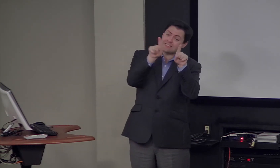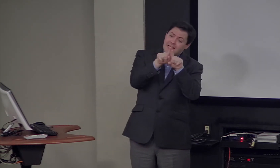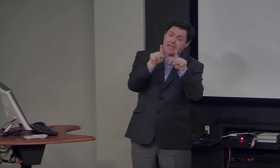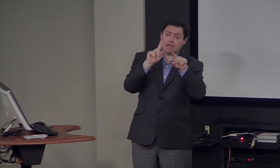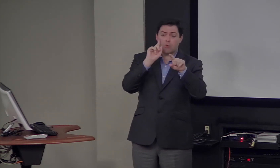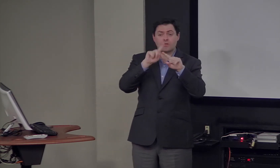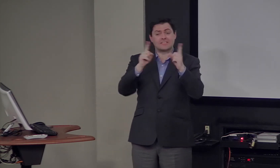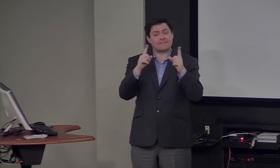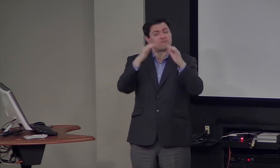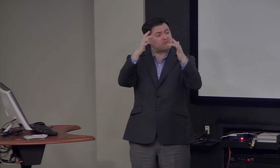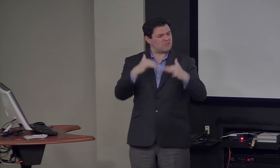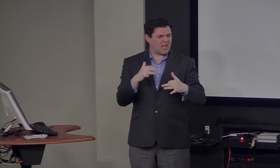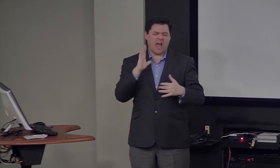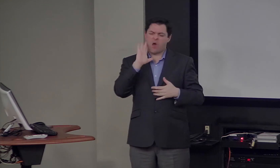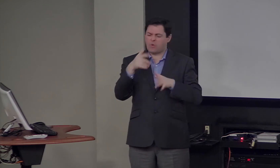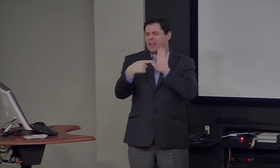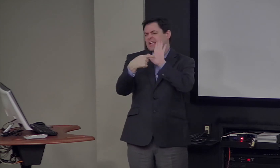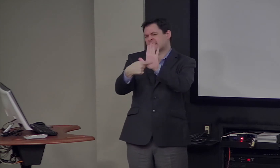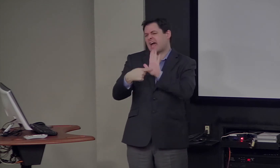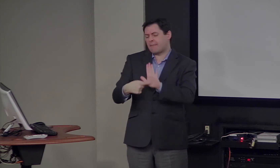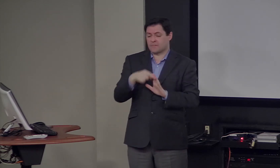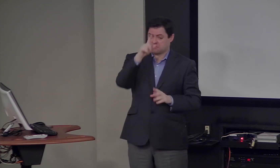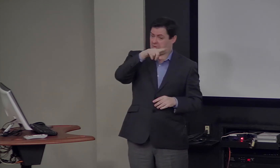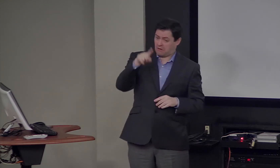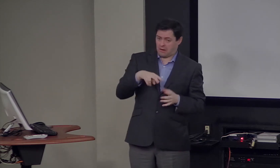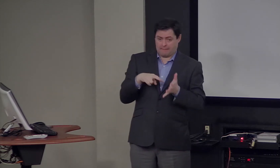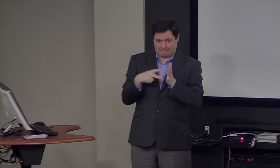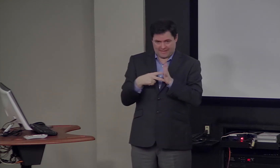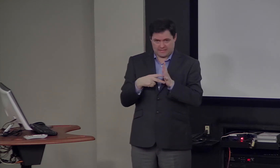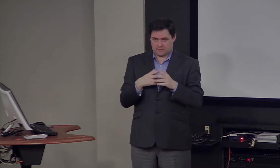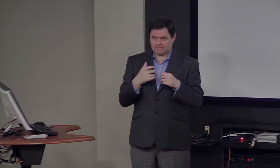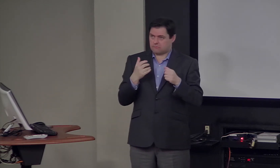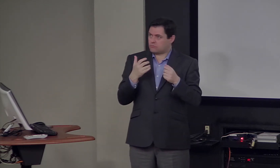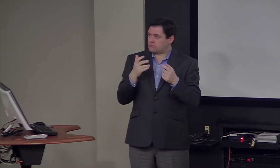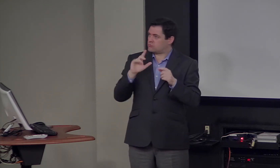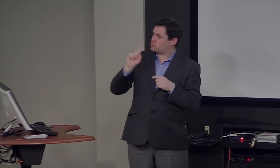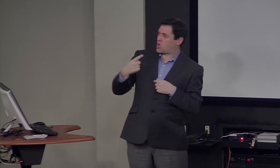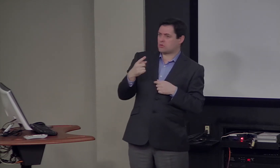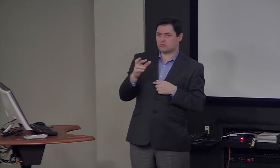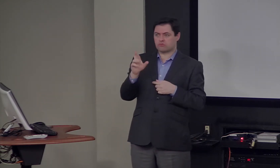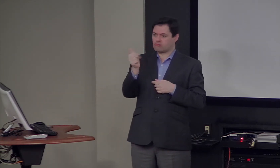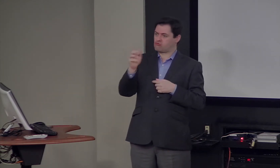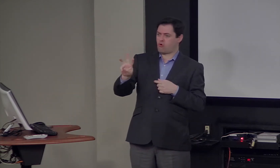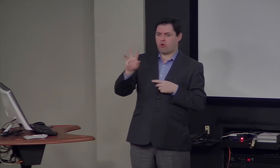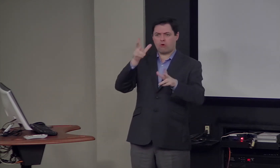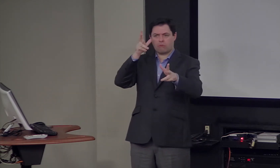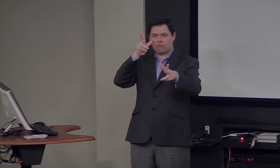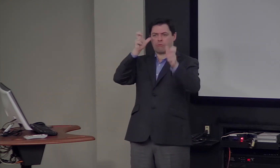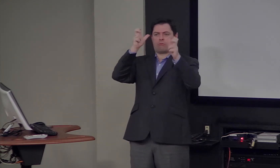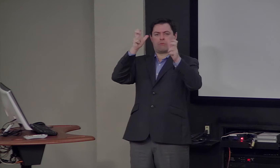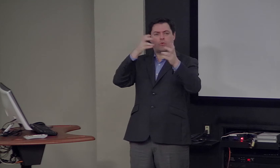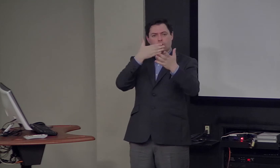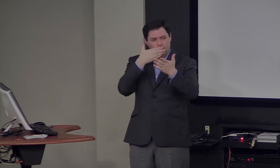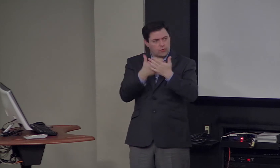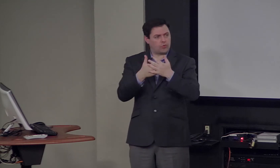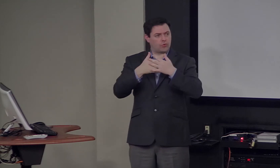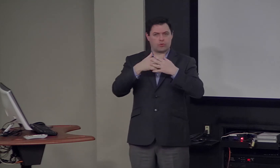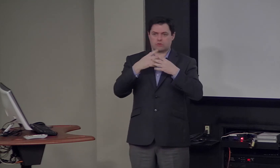individuals different pictures and ask them to be able to determine whether the images were the same or different when compared to one another.